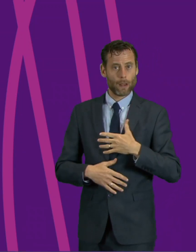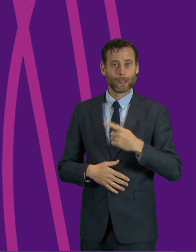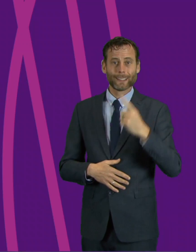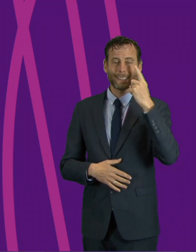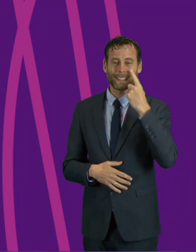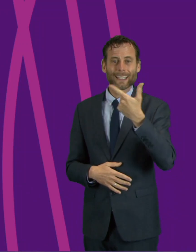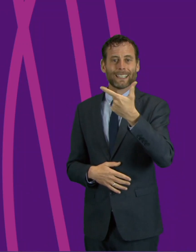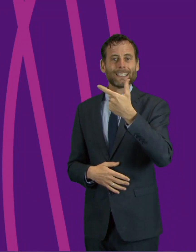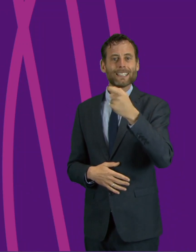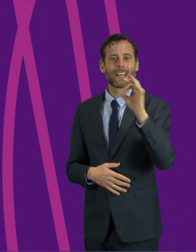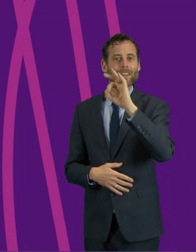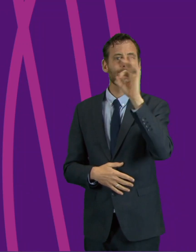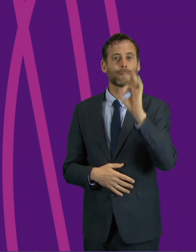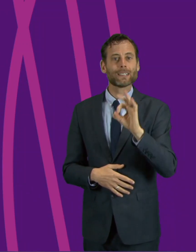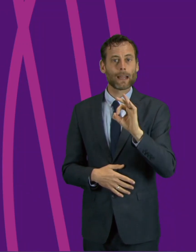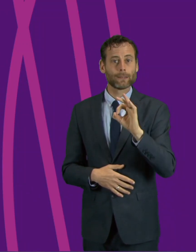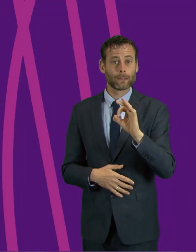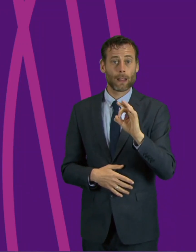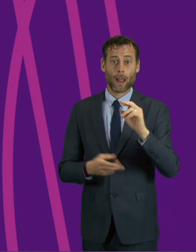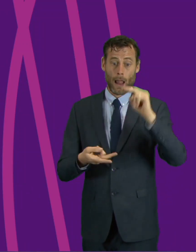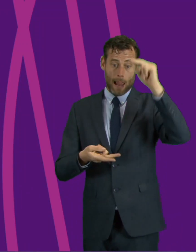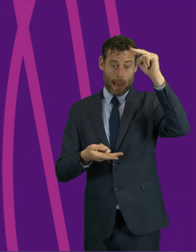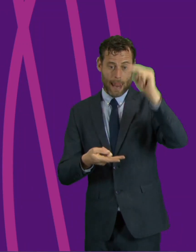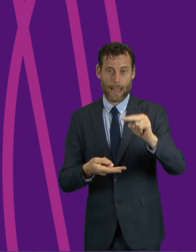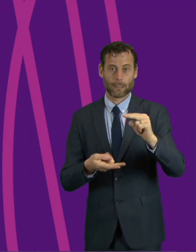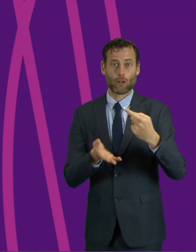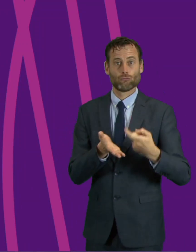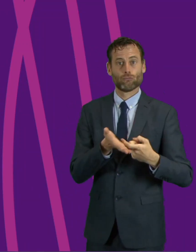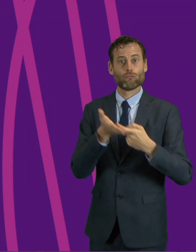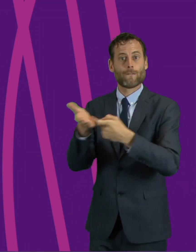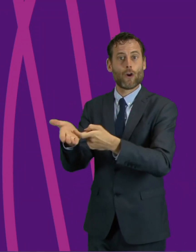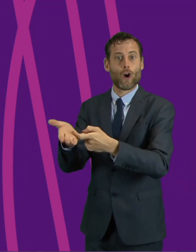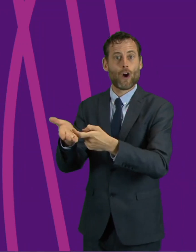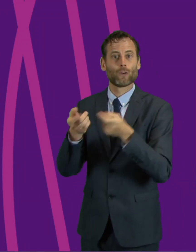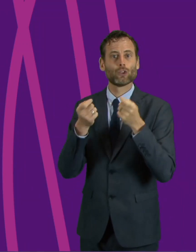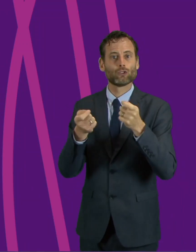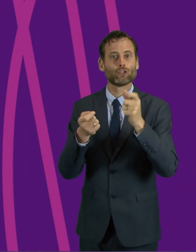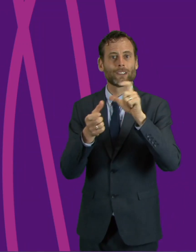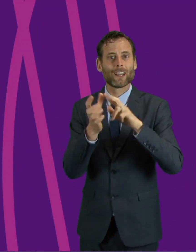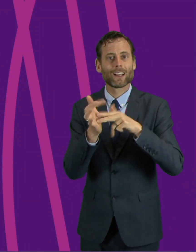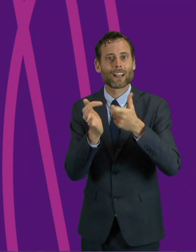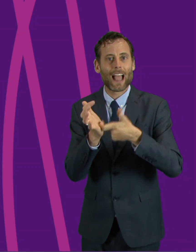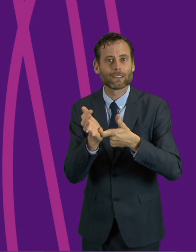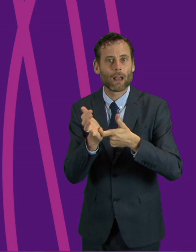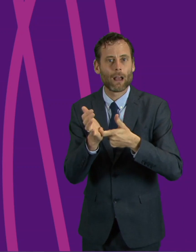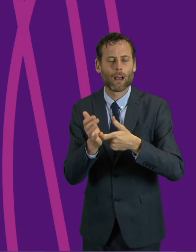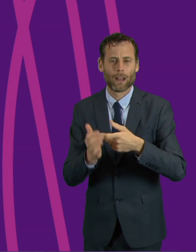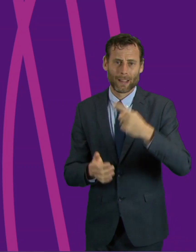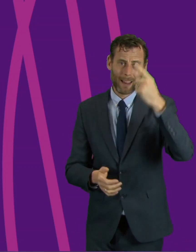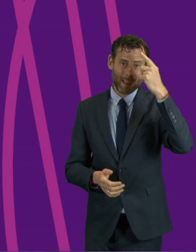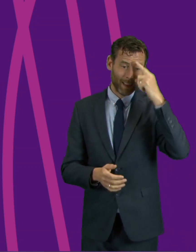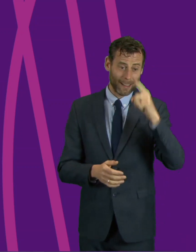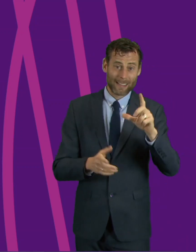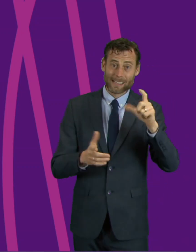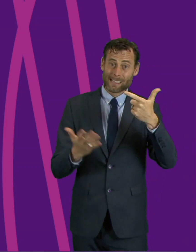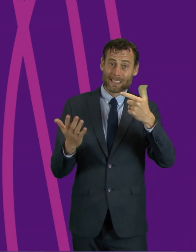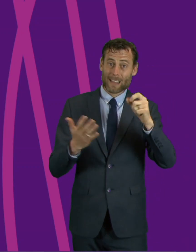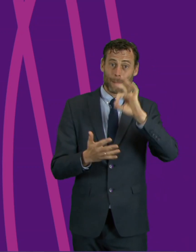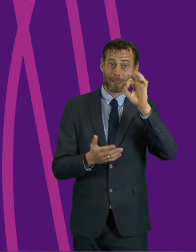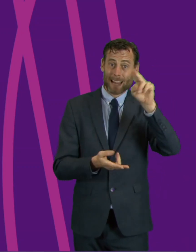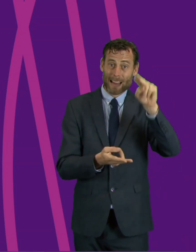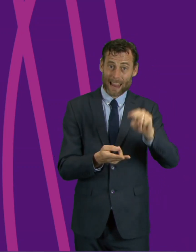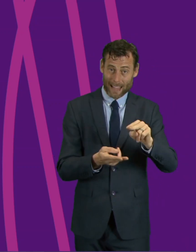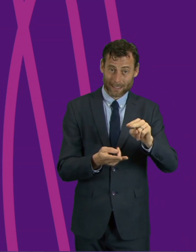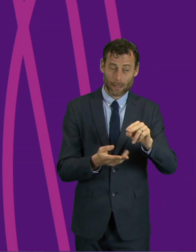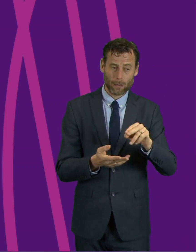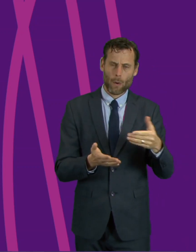referral to cancer diagnosis, a reduction in treatment times, but also around psychological trauma. I'm aware of one constituent in